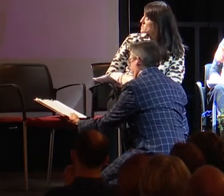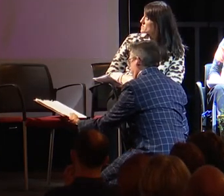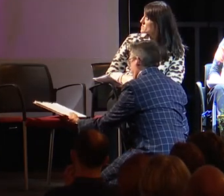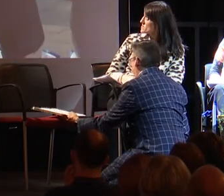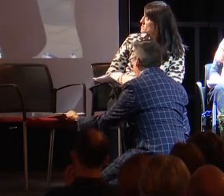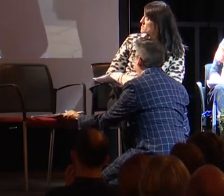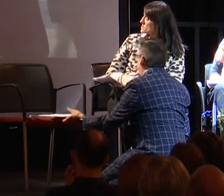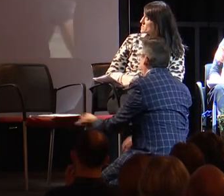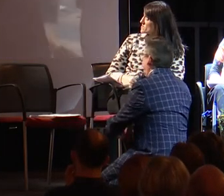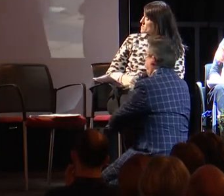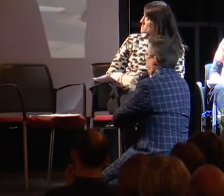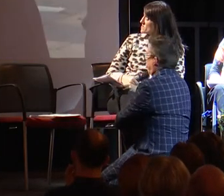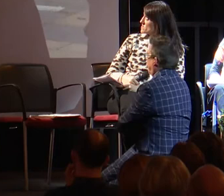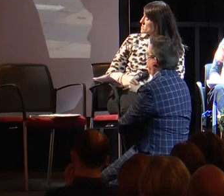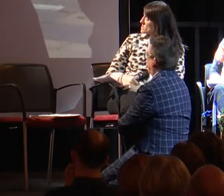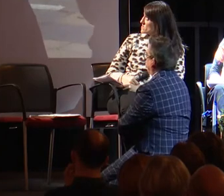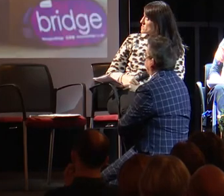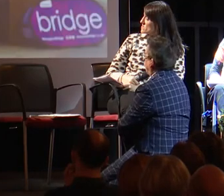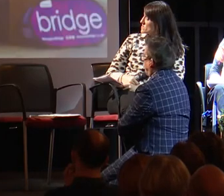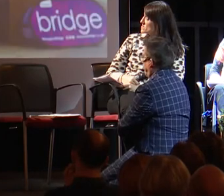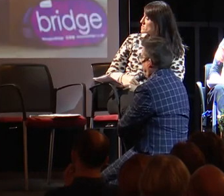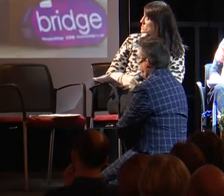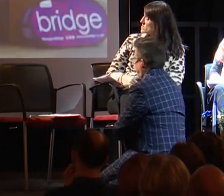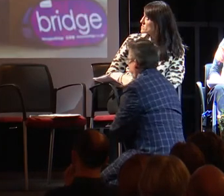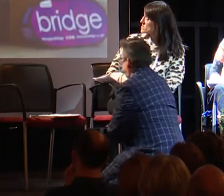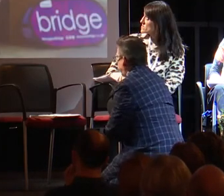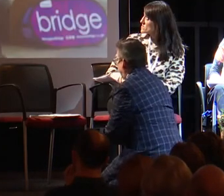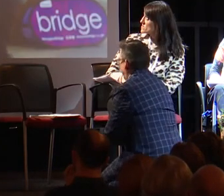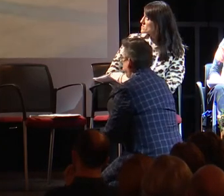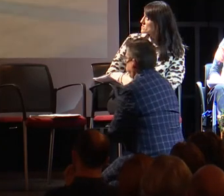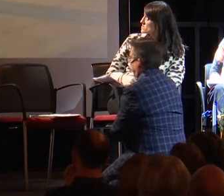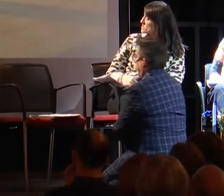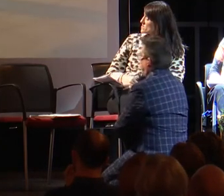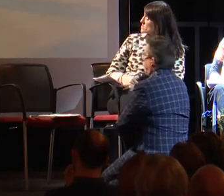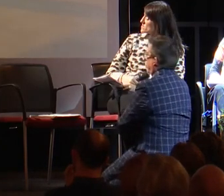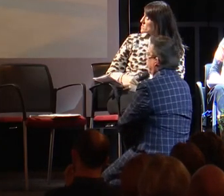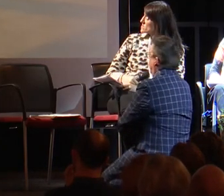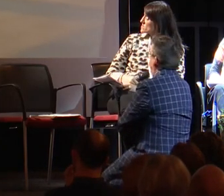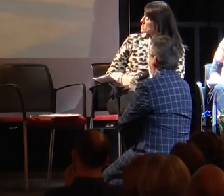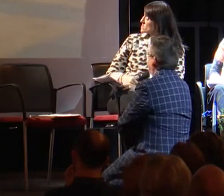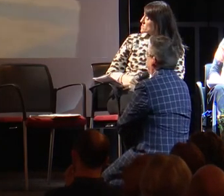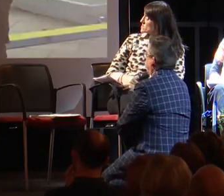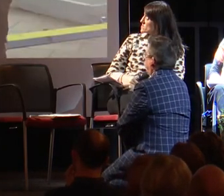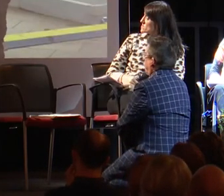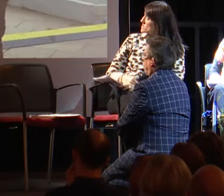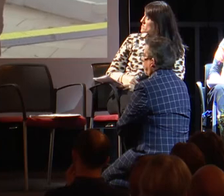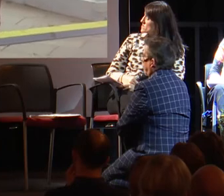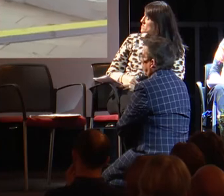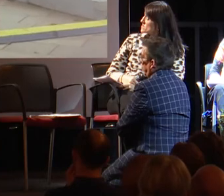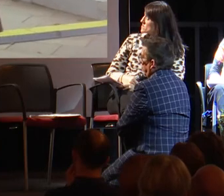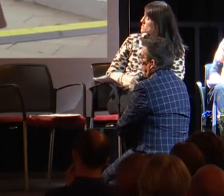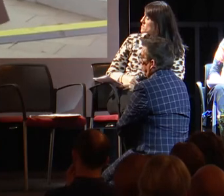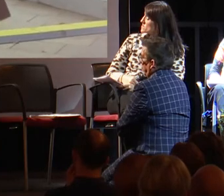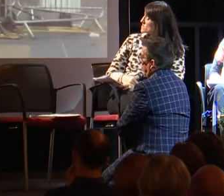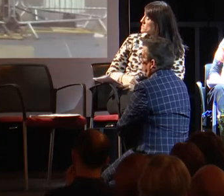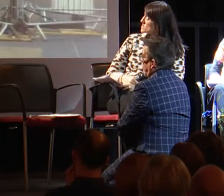created 5 years ago as a symbol of a city of peace and reconciliation, to bring people together from different communities around hospitality,